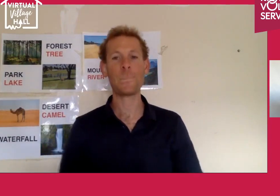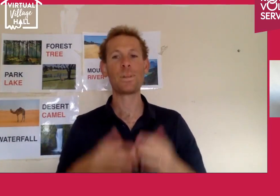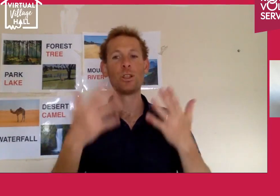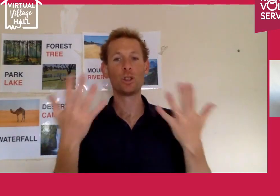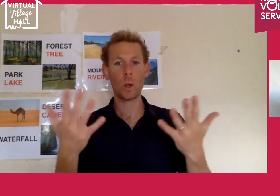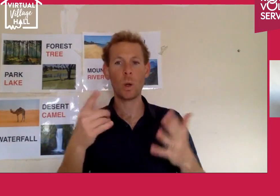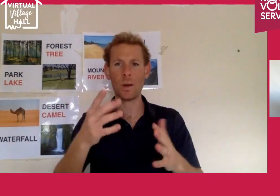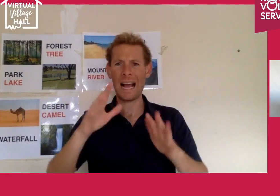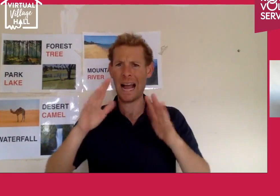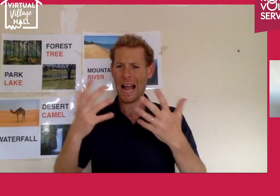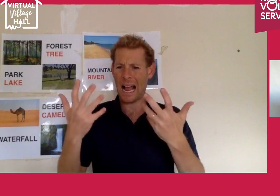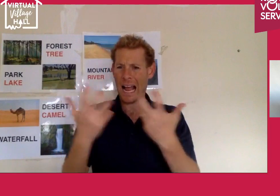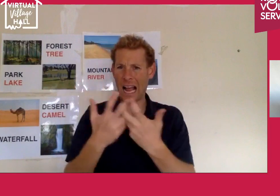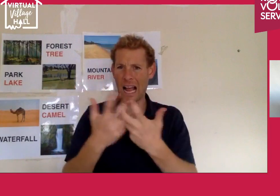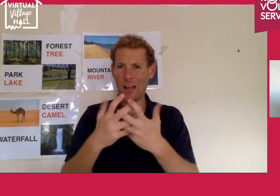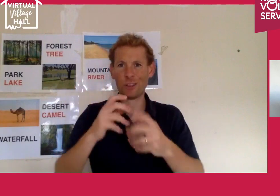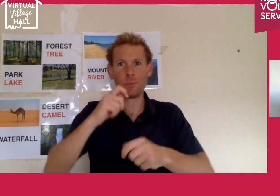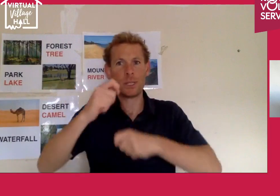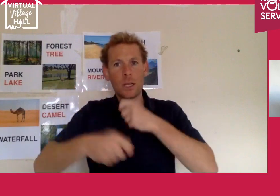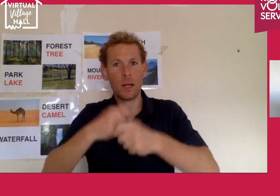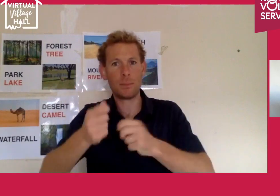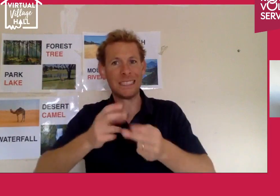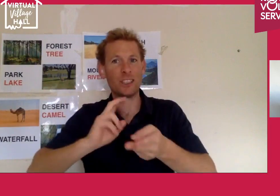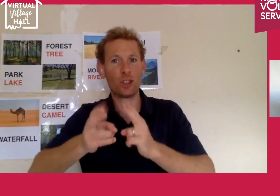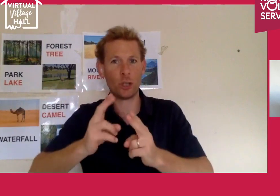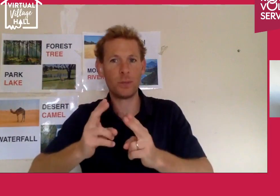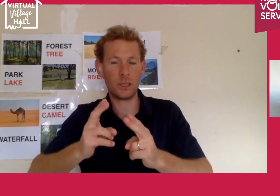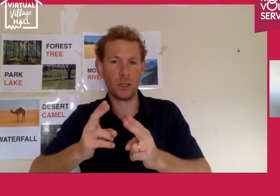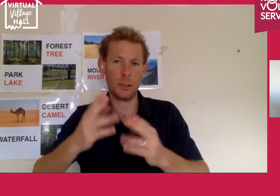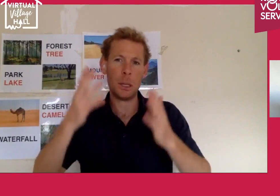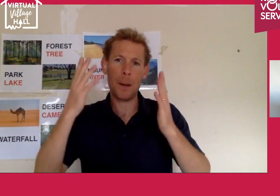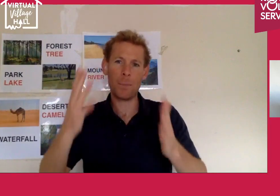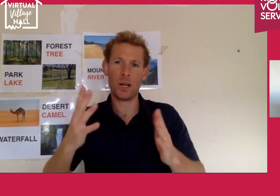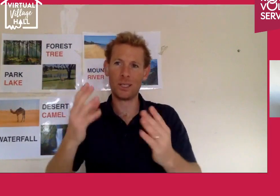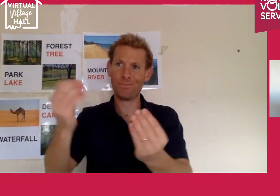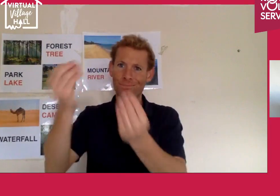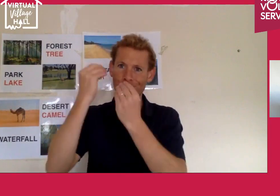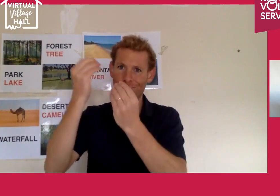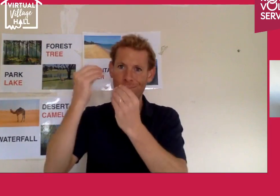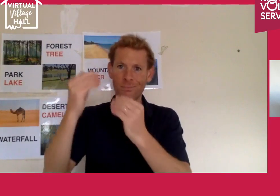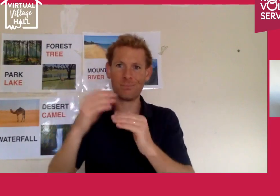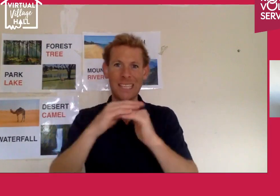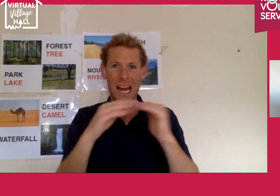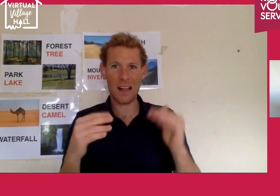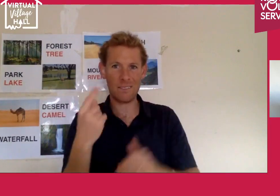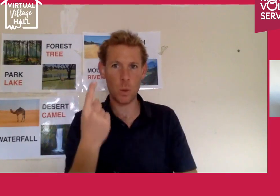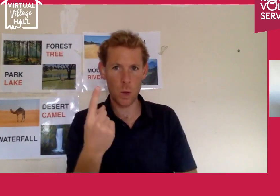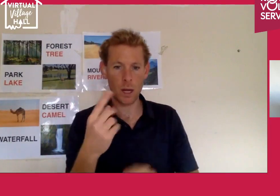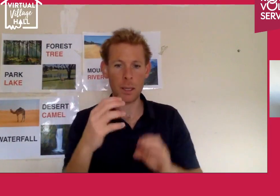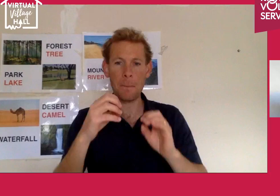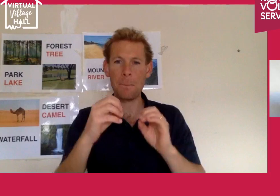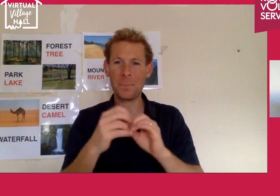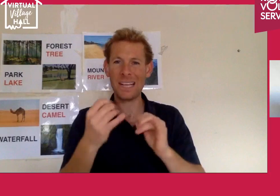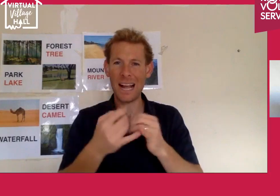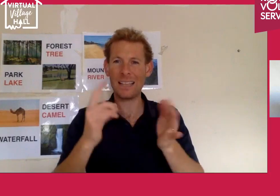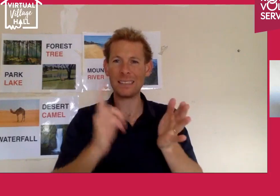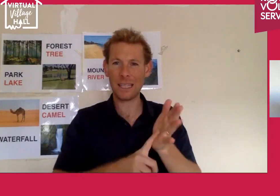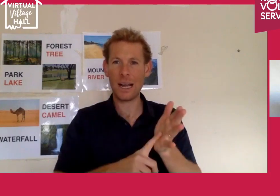thing. So lots of things sometimes have to happen in the background. But in terms of how you become